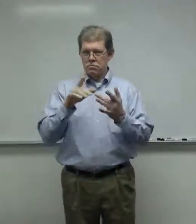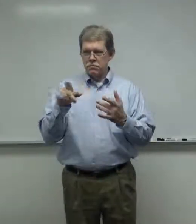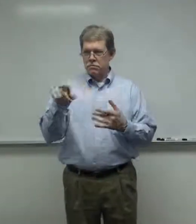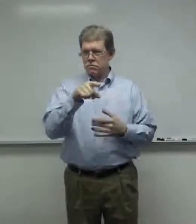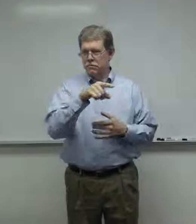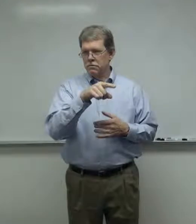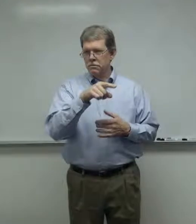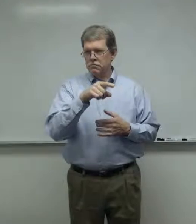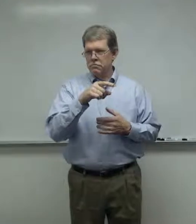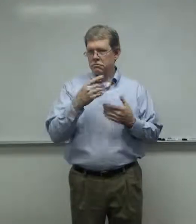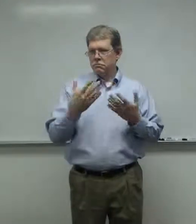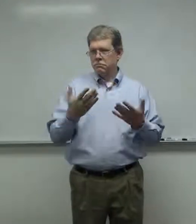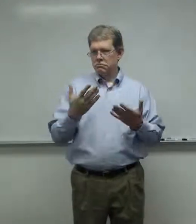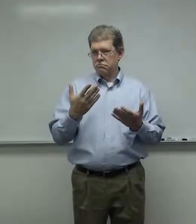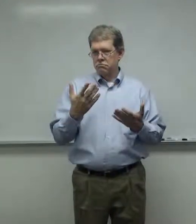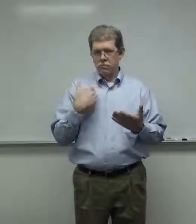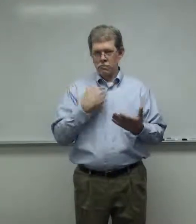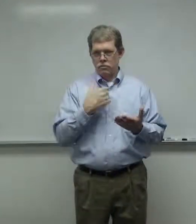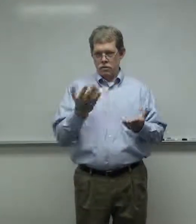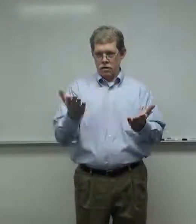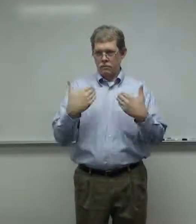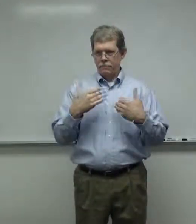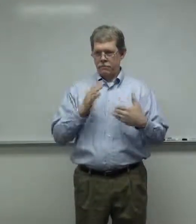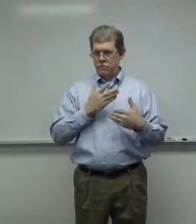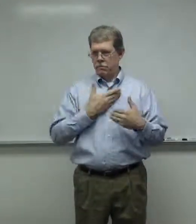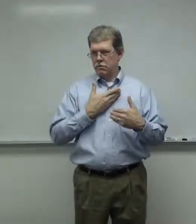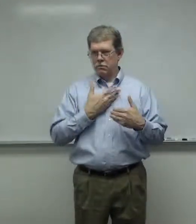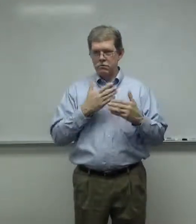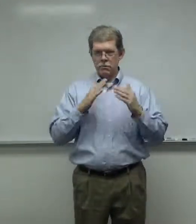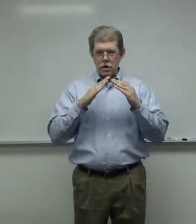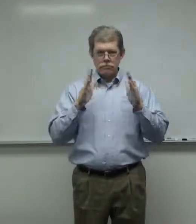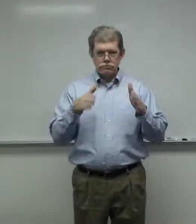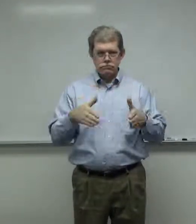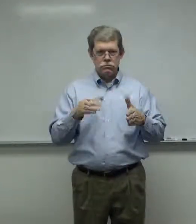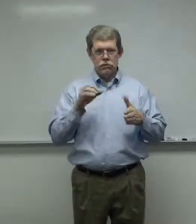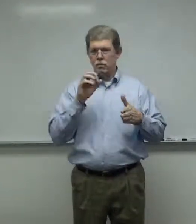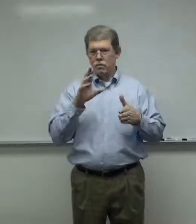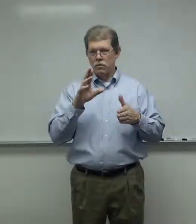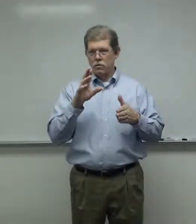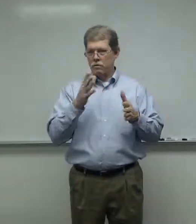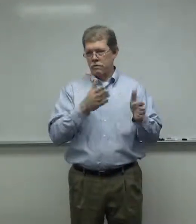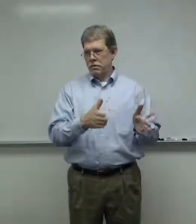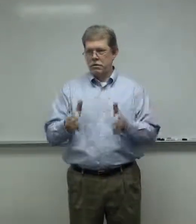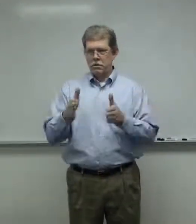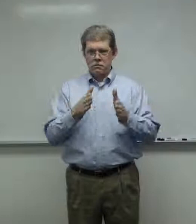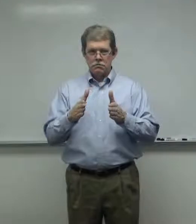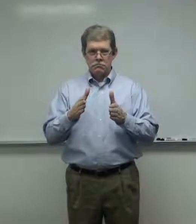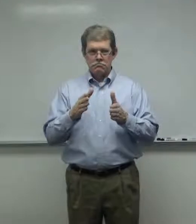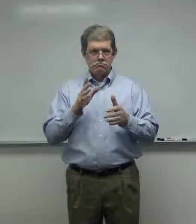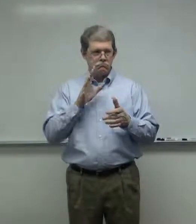And we'll be in touch with you at some point and have everybody over at our house or some such plan.